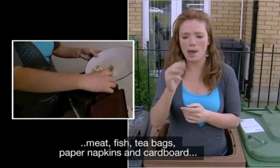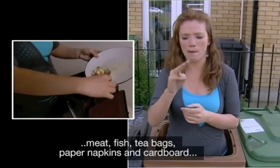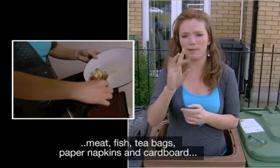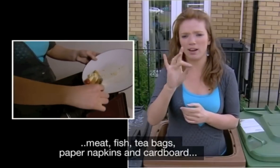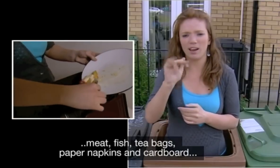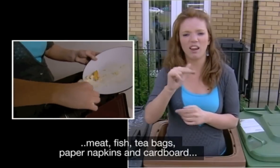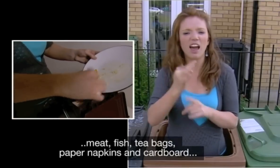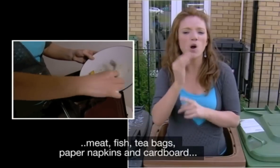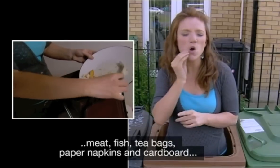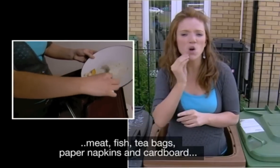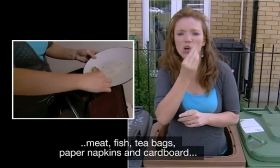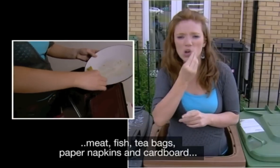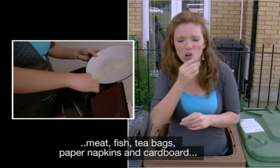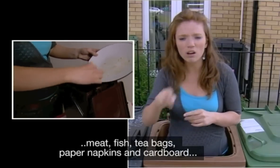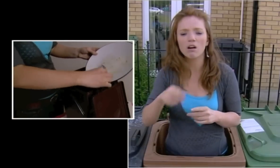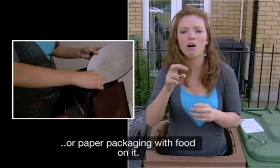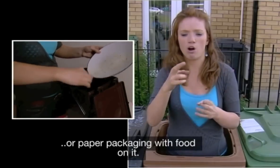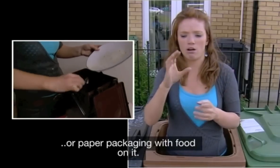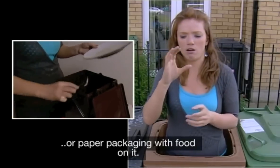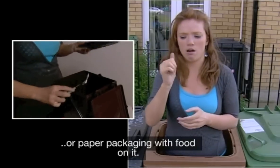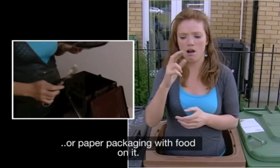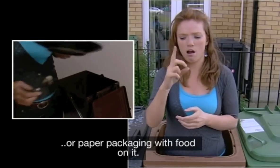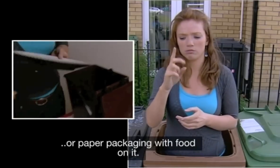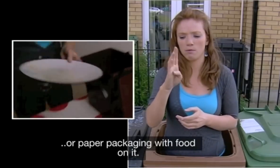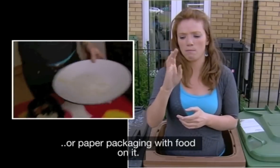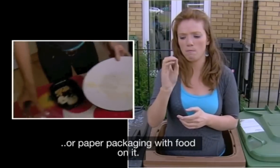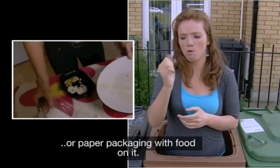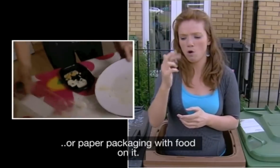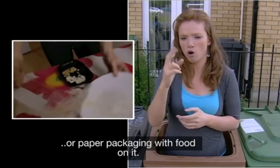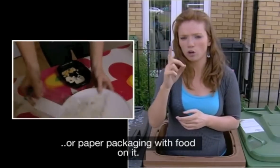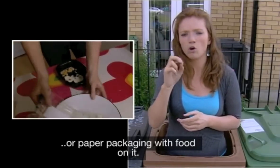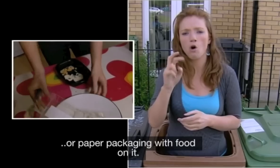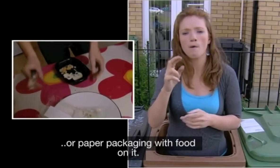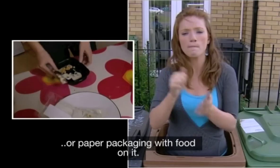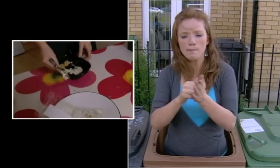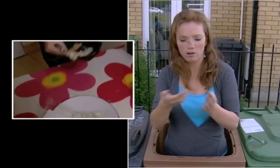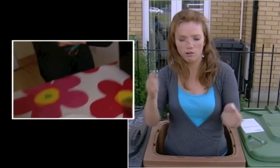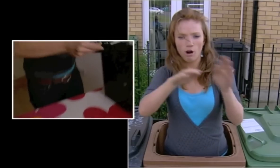and cardboard, or paper packaging with food on it.